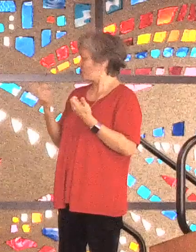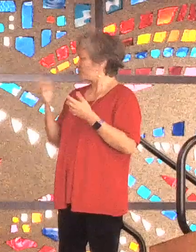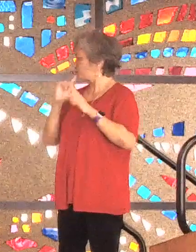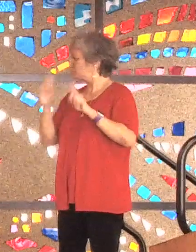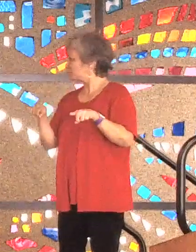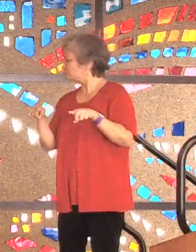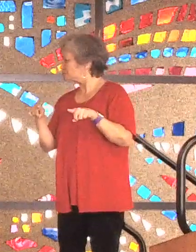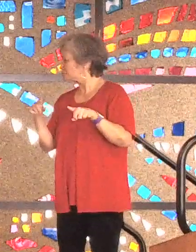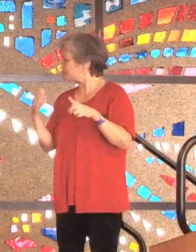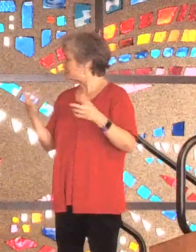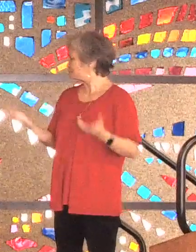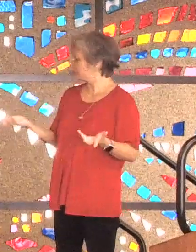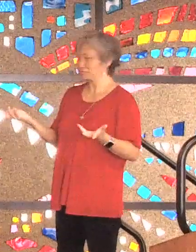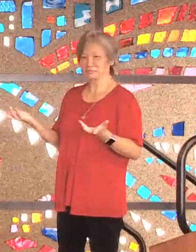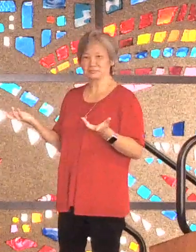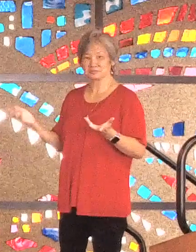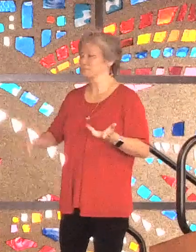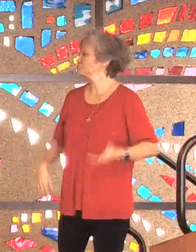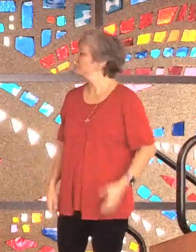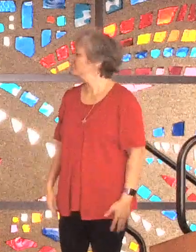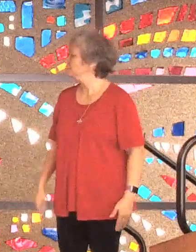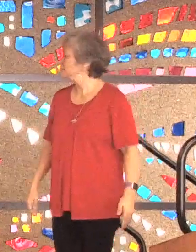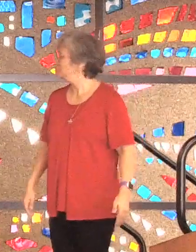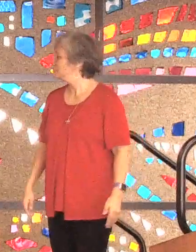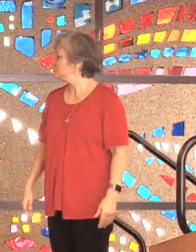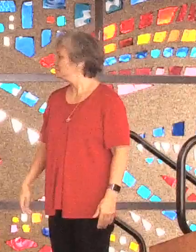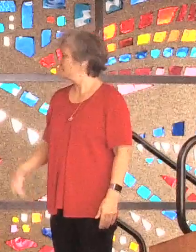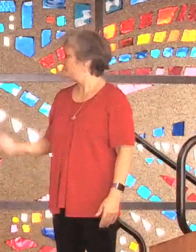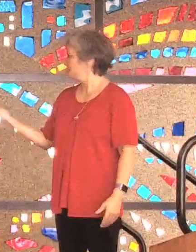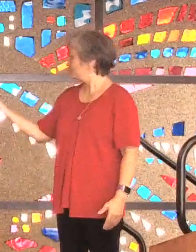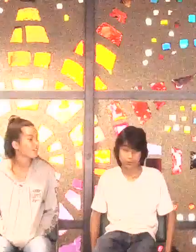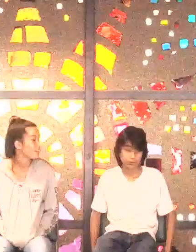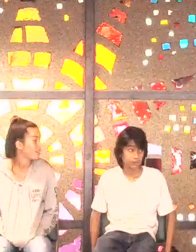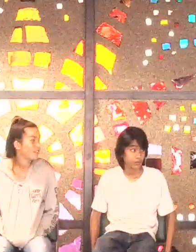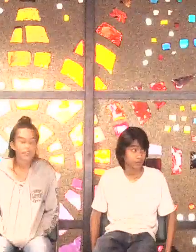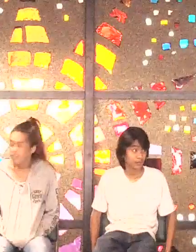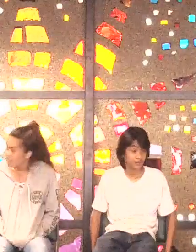And how do you feel about that when you answer that question?